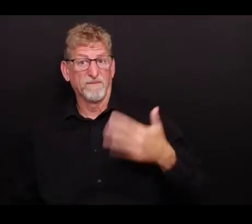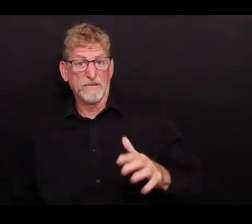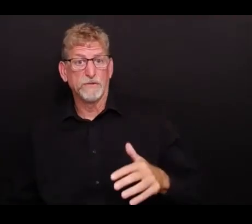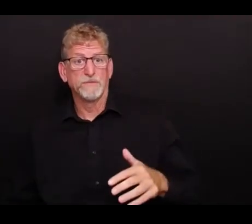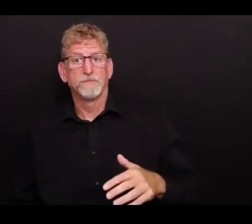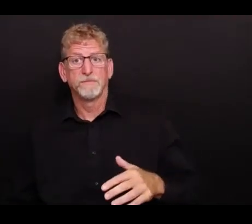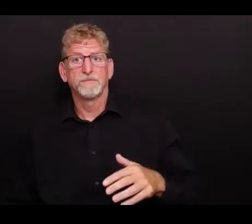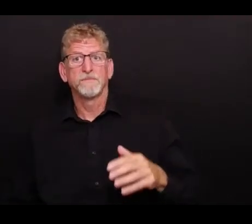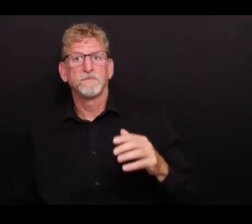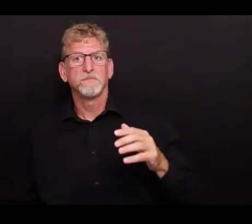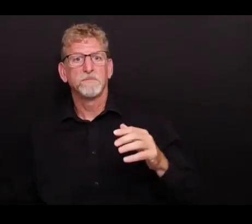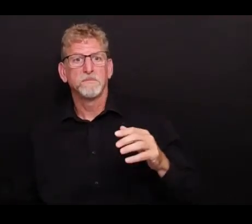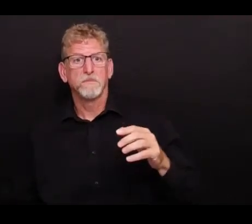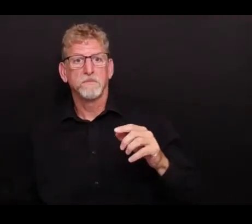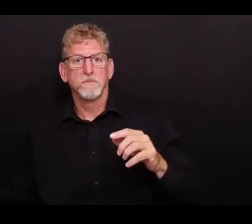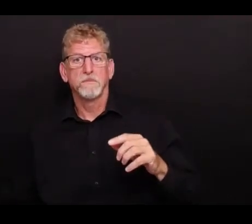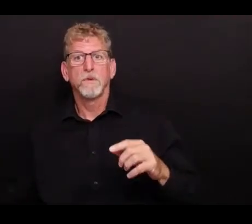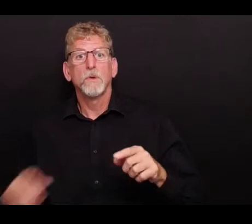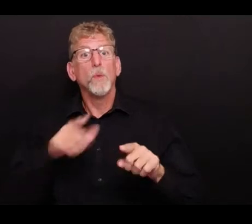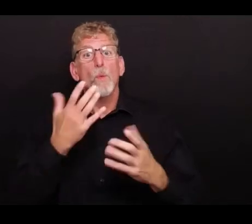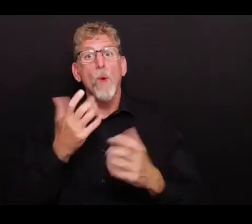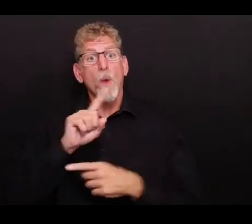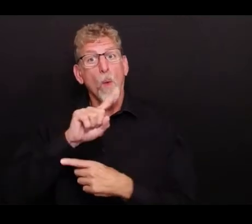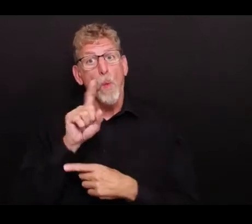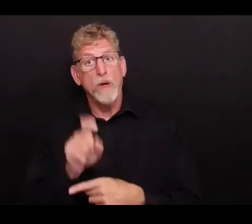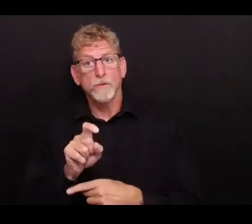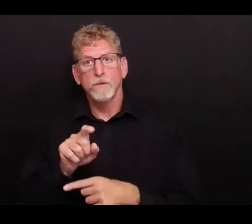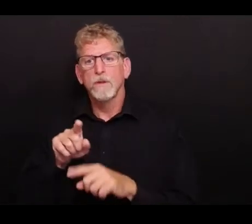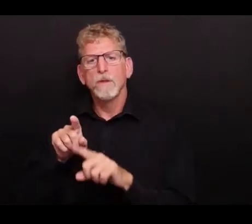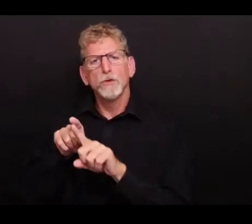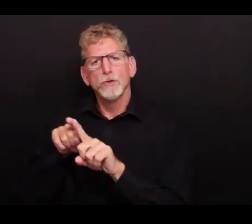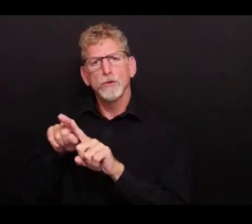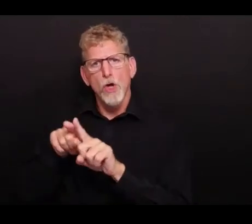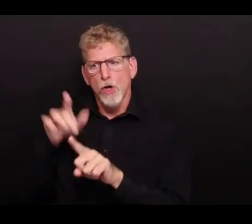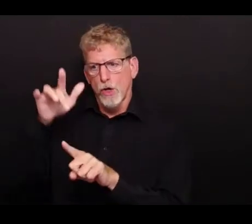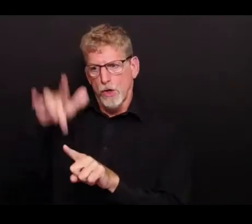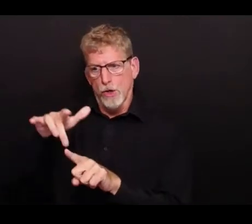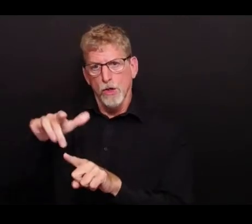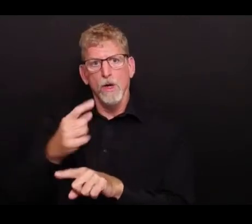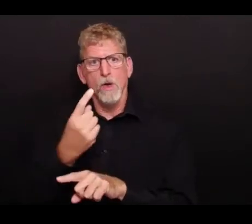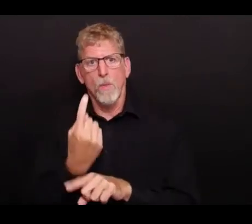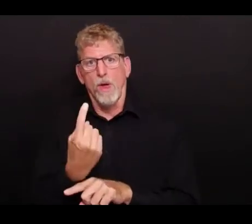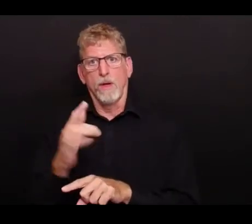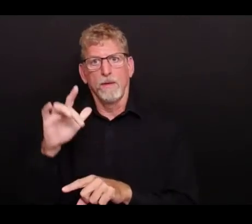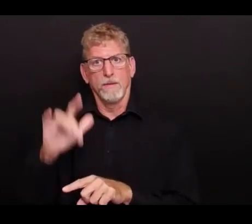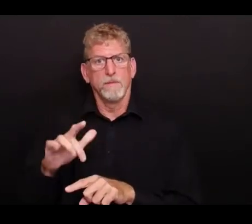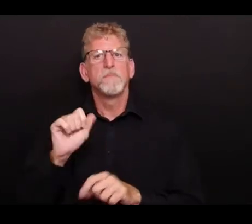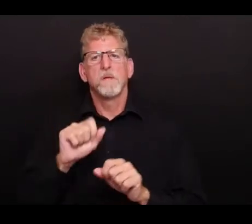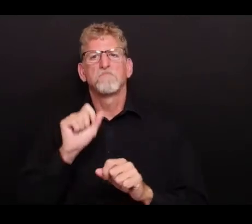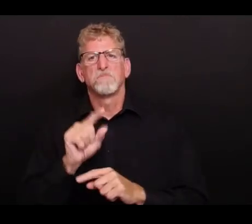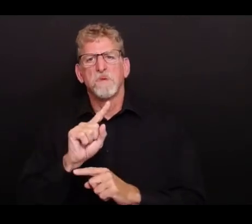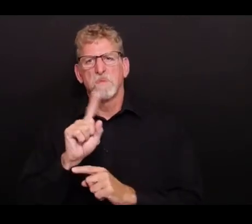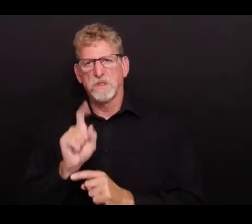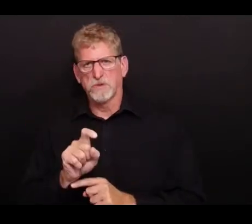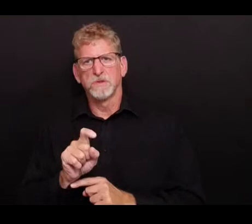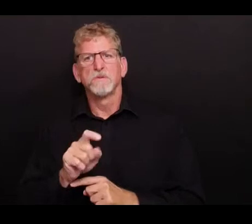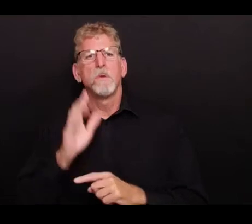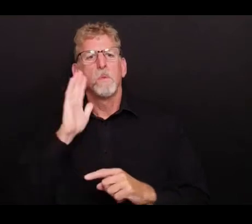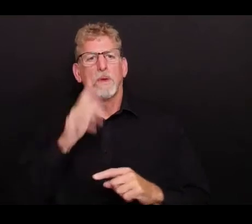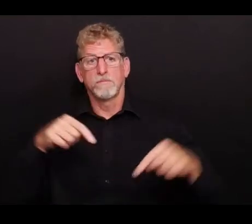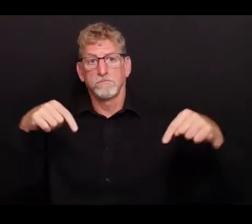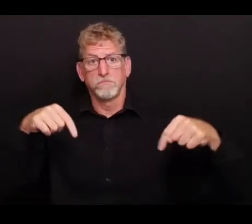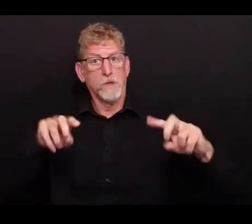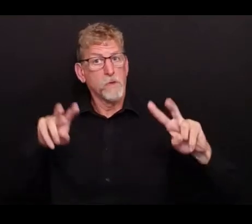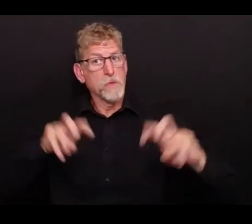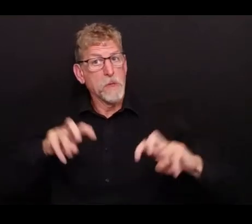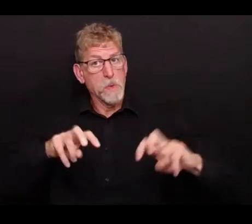dial one on your telephone. Please be advised that today's conference is being recorded. If you require any further assistance,